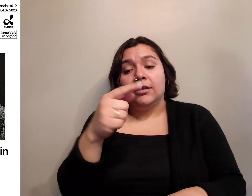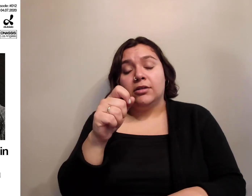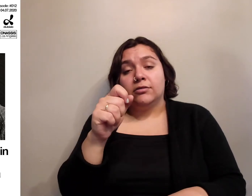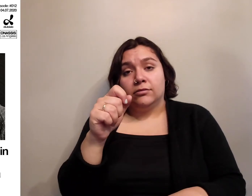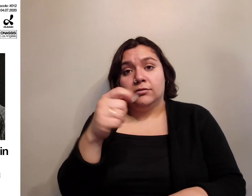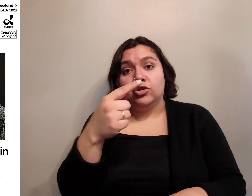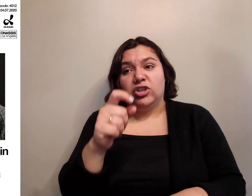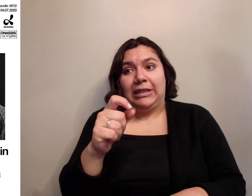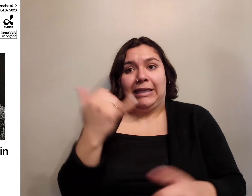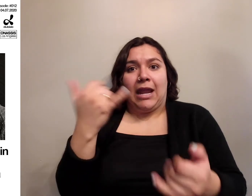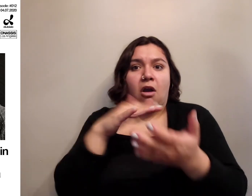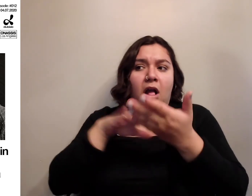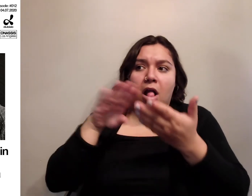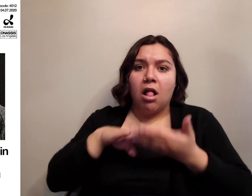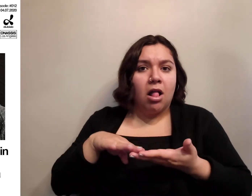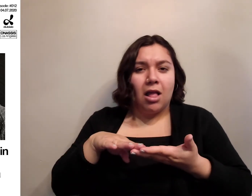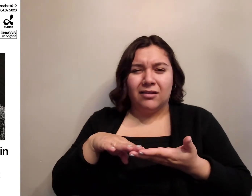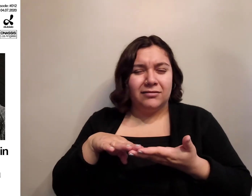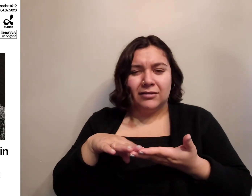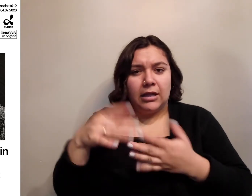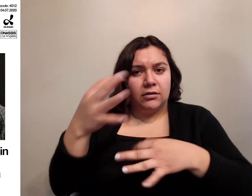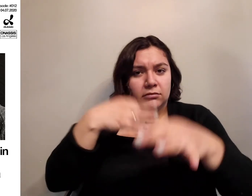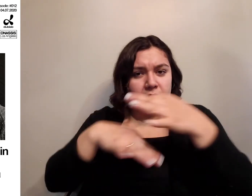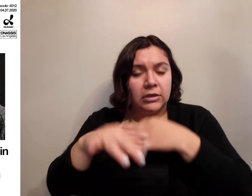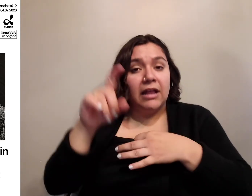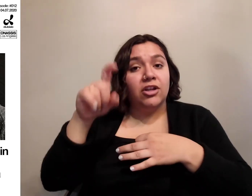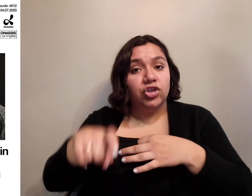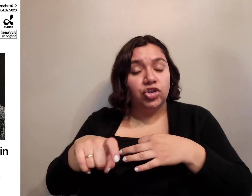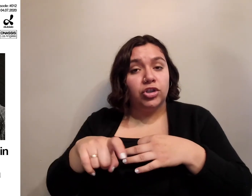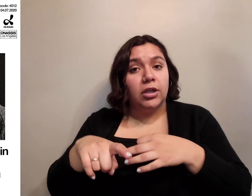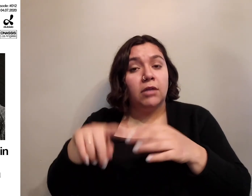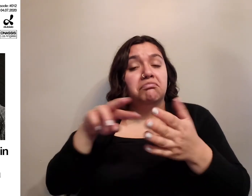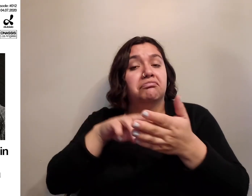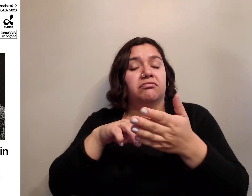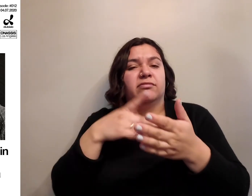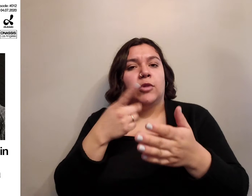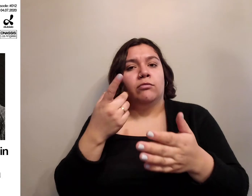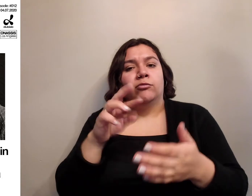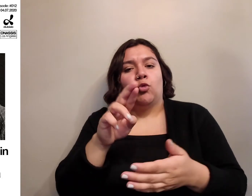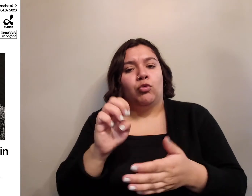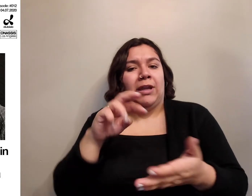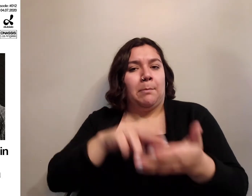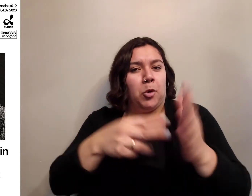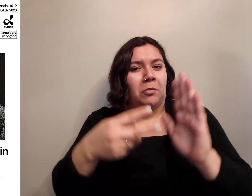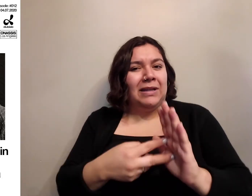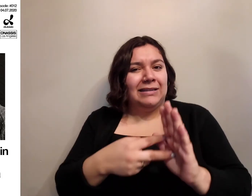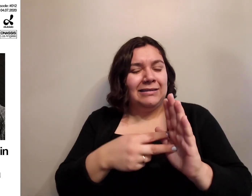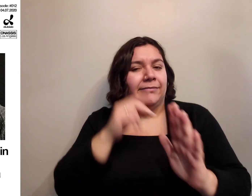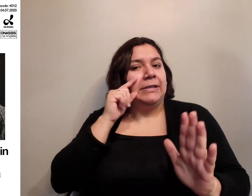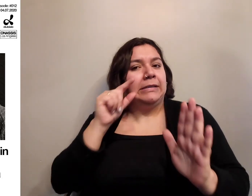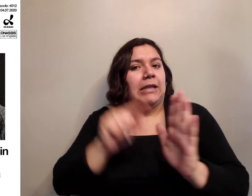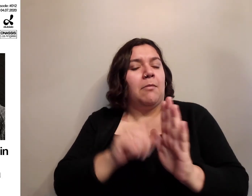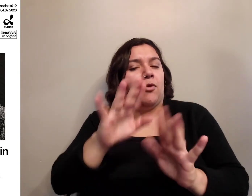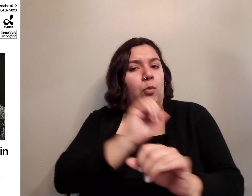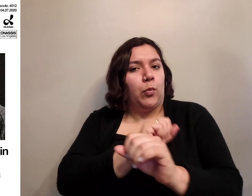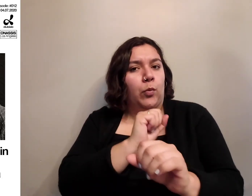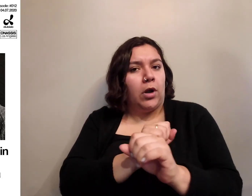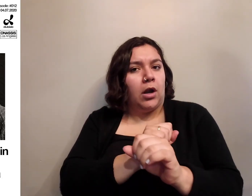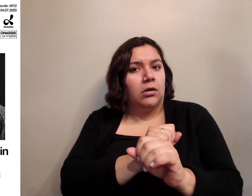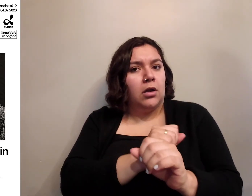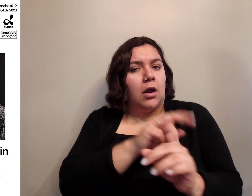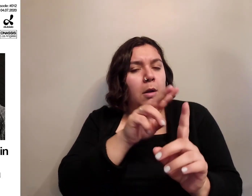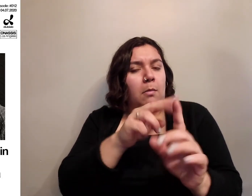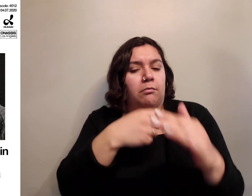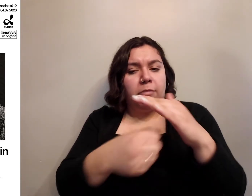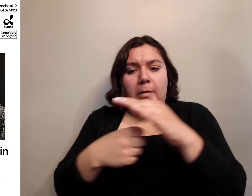instituting layoffs, that they should repurpose the assignments of their workforce to build